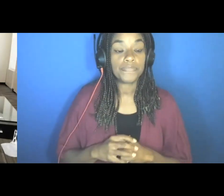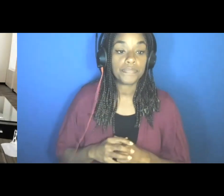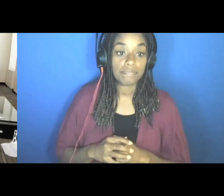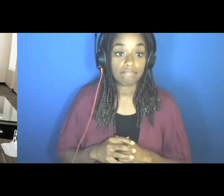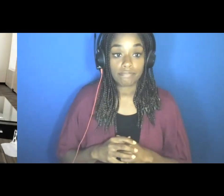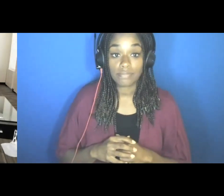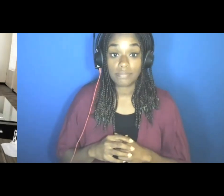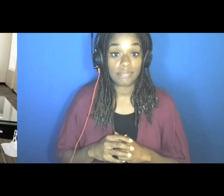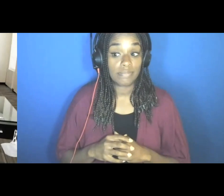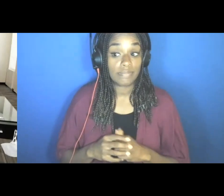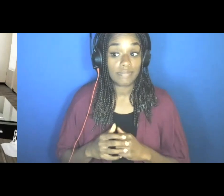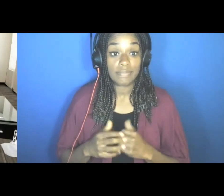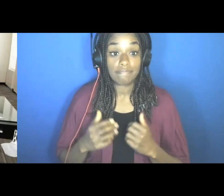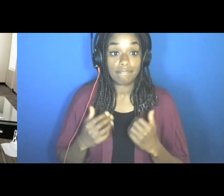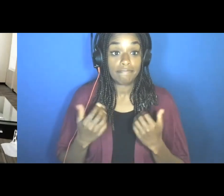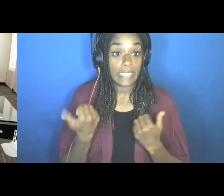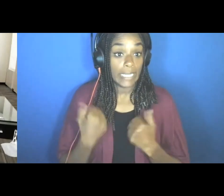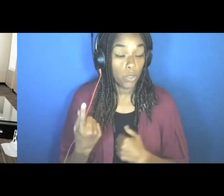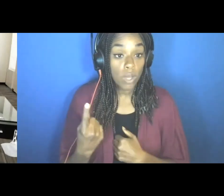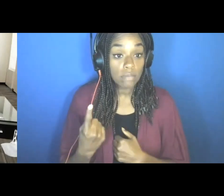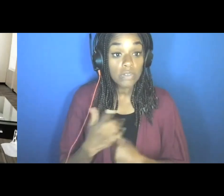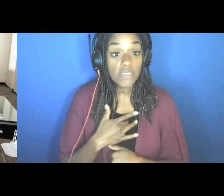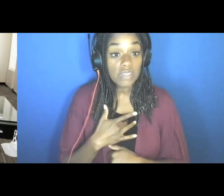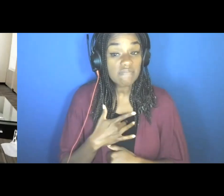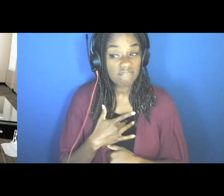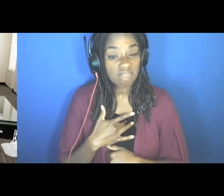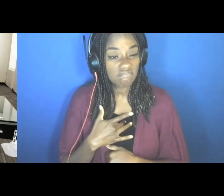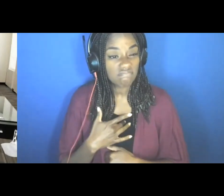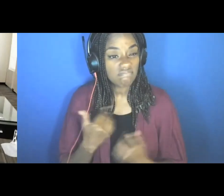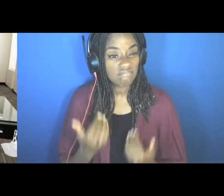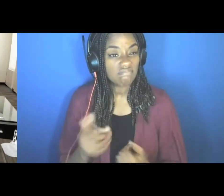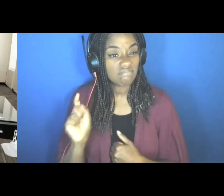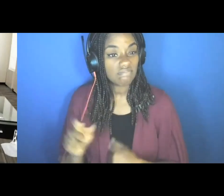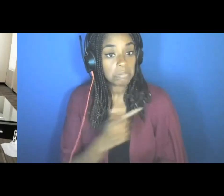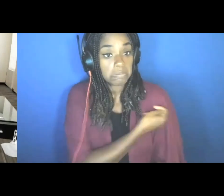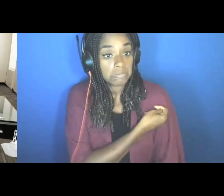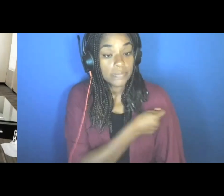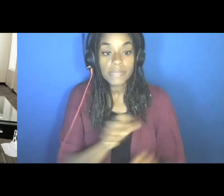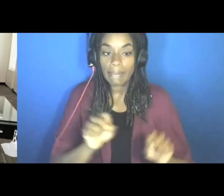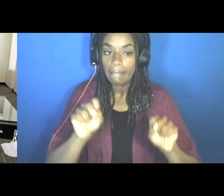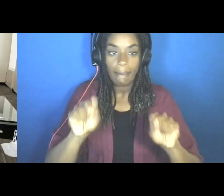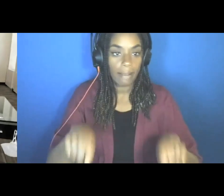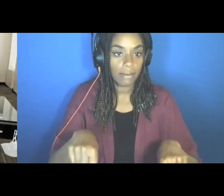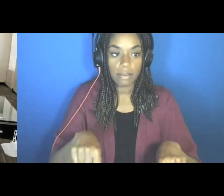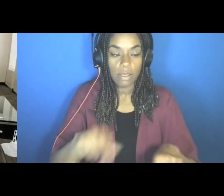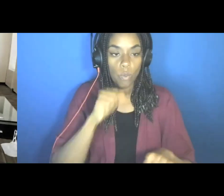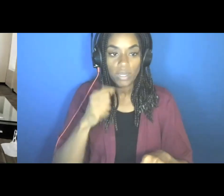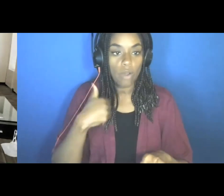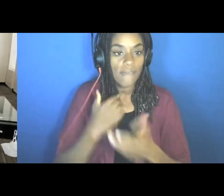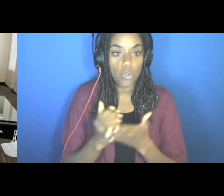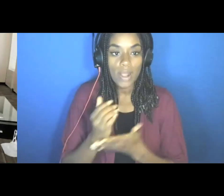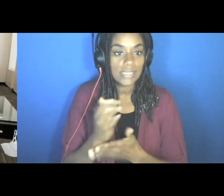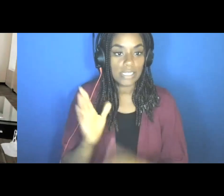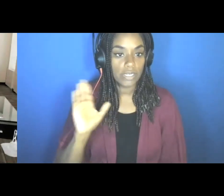Anybody who feels like they should get vaccinated can get vaccinated. We no longer have the criteria that we